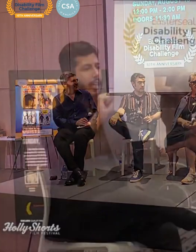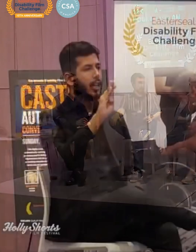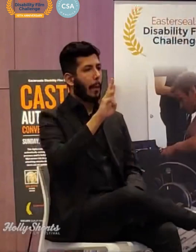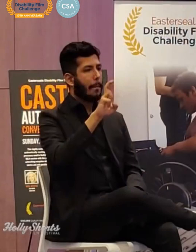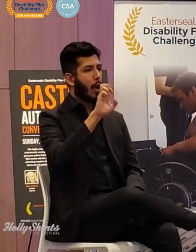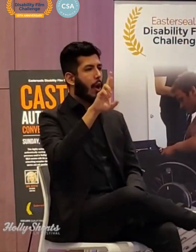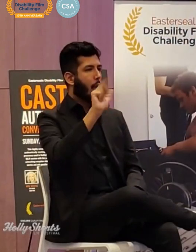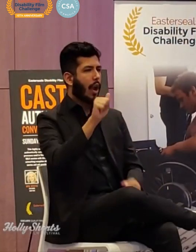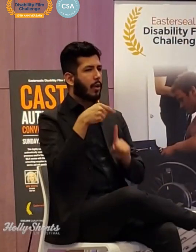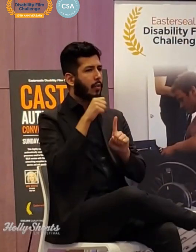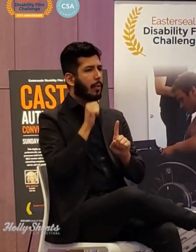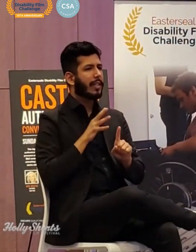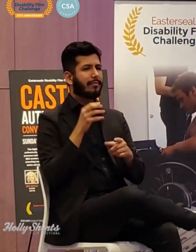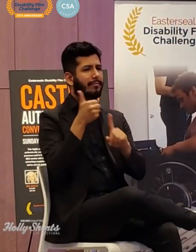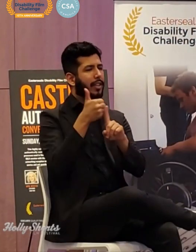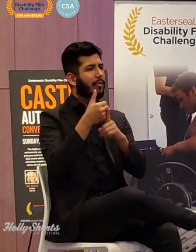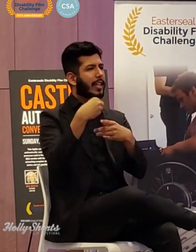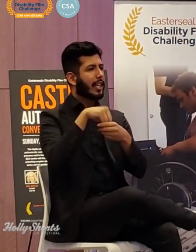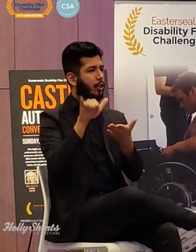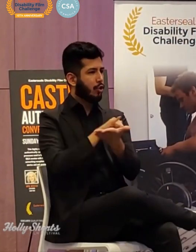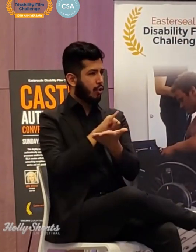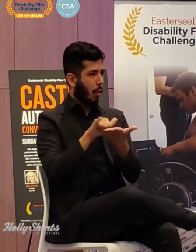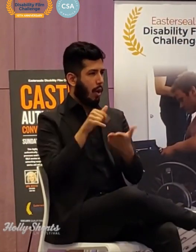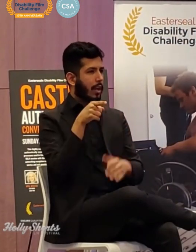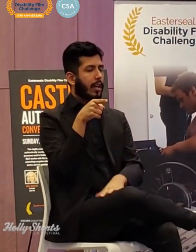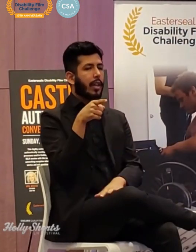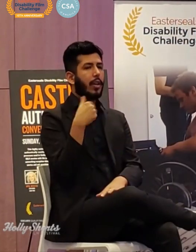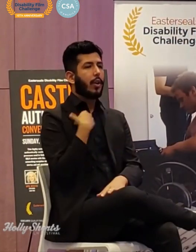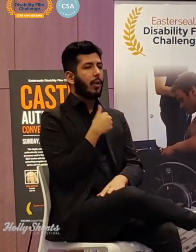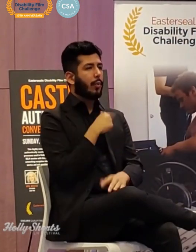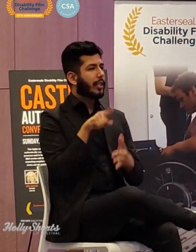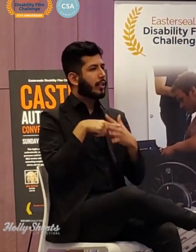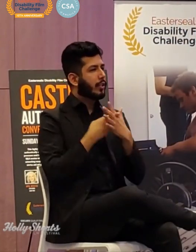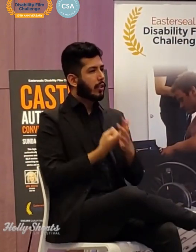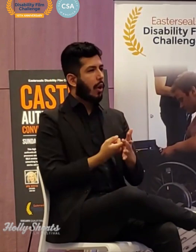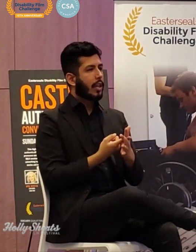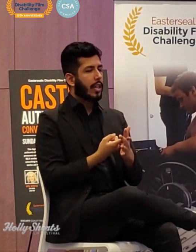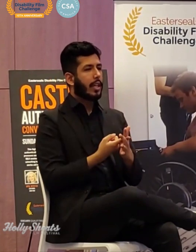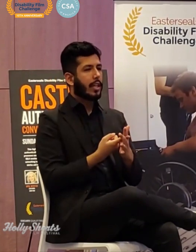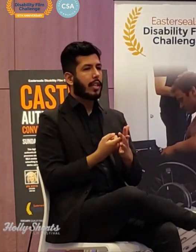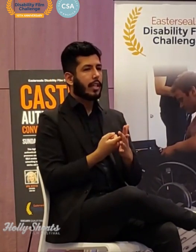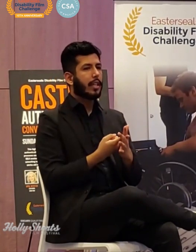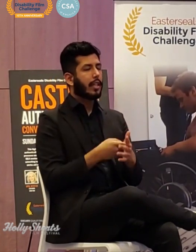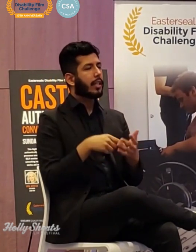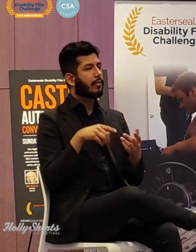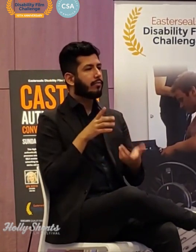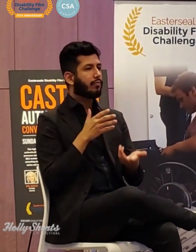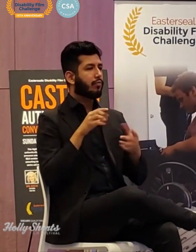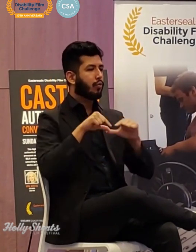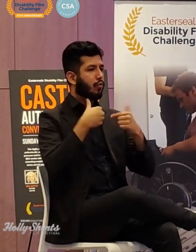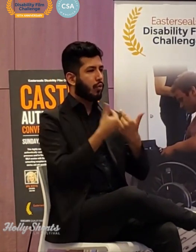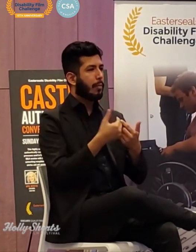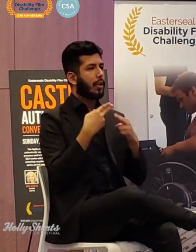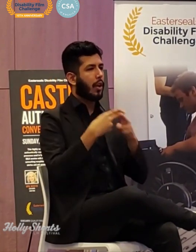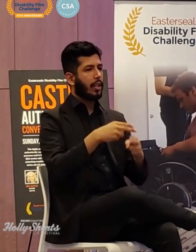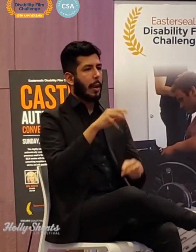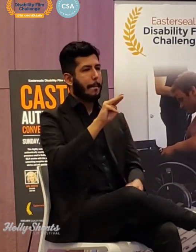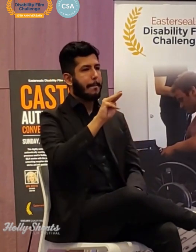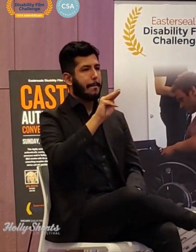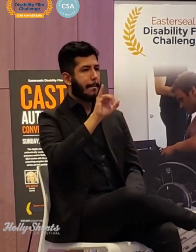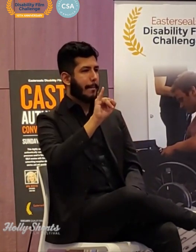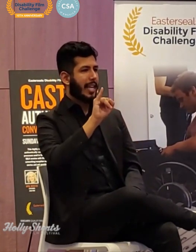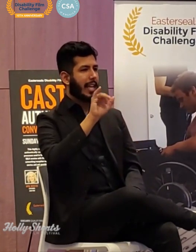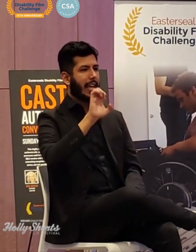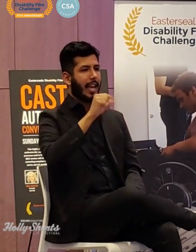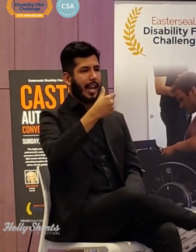Paradigm, New York, and we launched an initiative called Mi Gente for CSA, which is a large